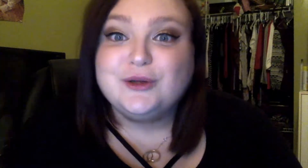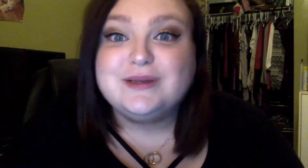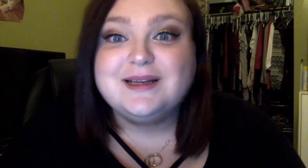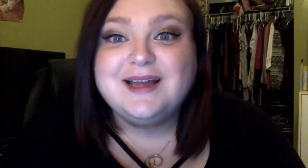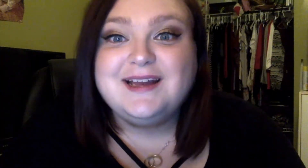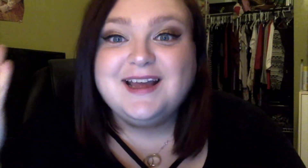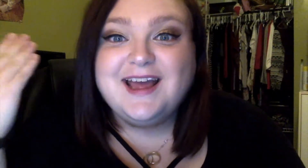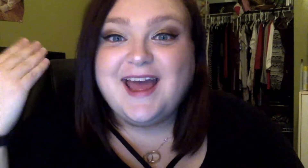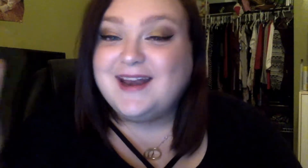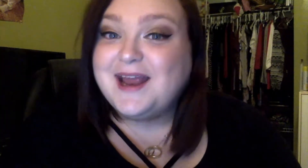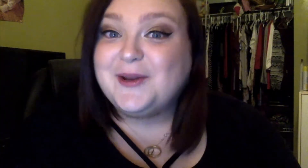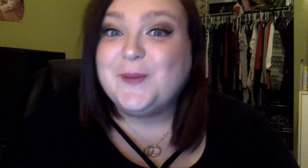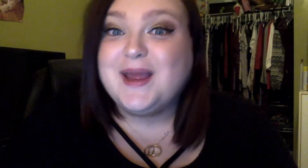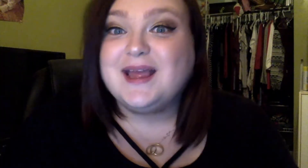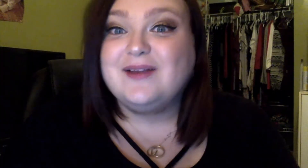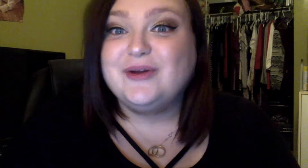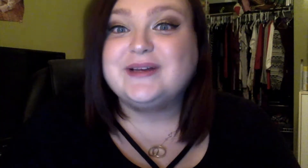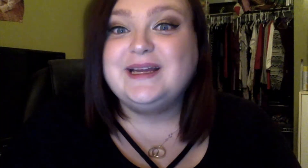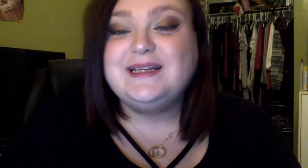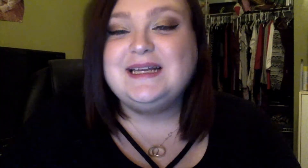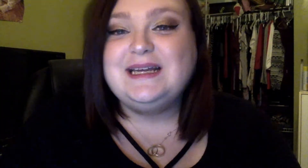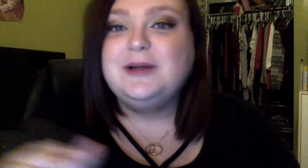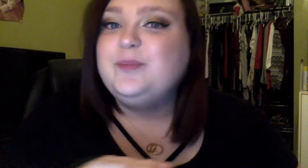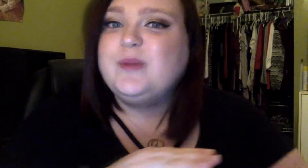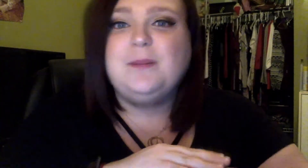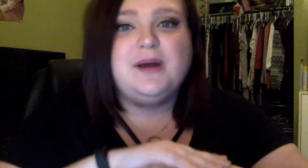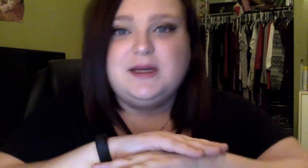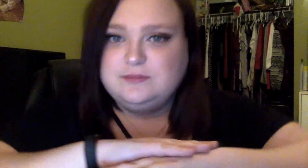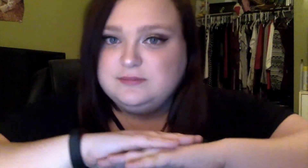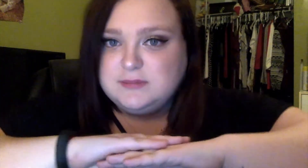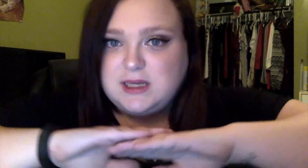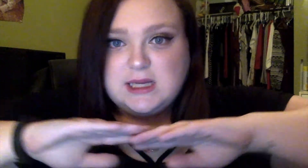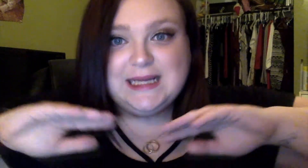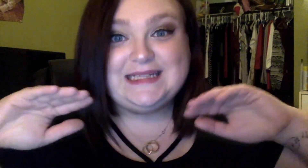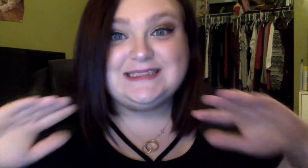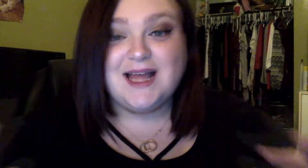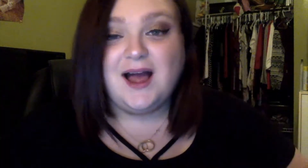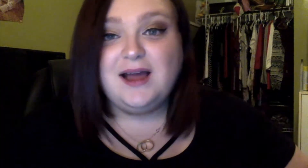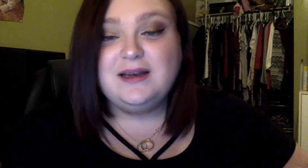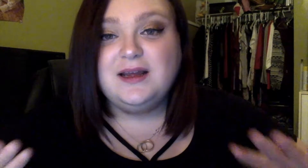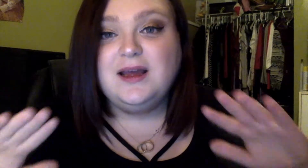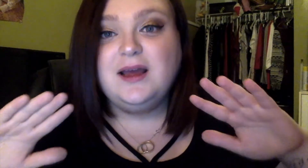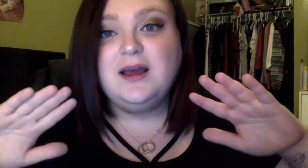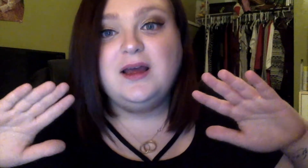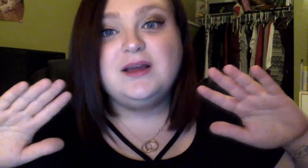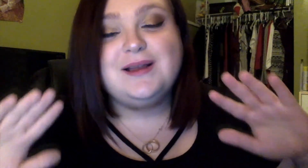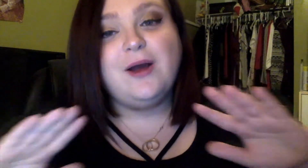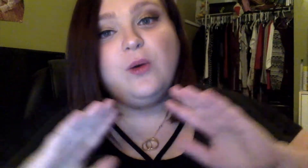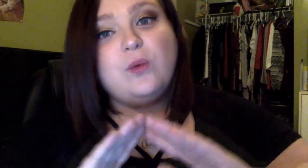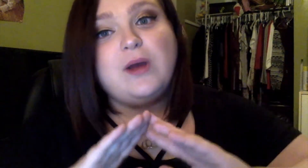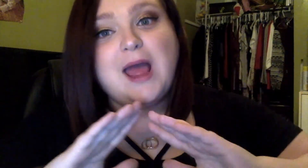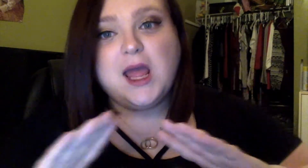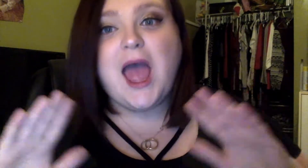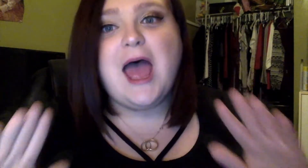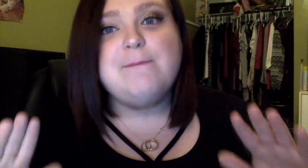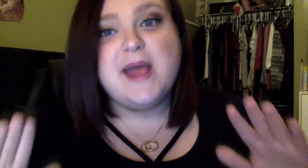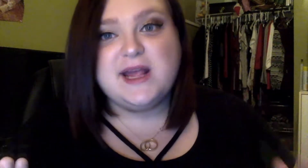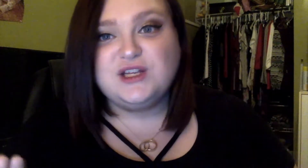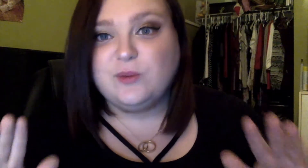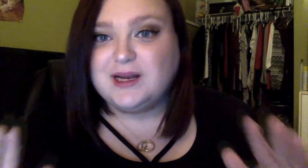using it and they do make it look easy, but it's not. So have patience when it comes